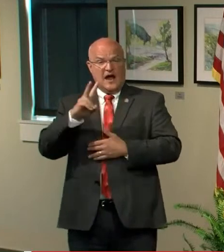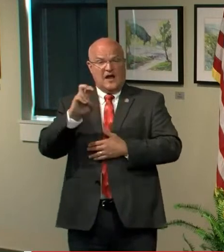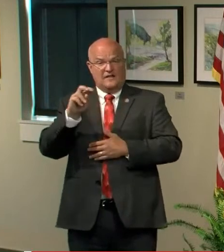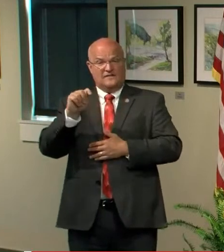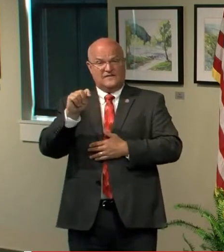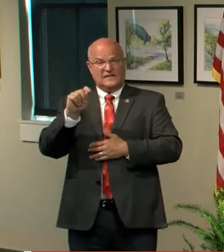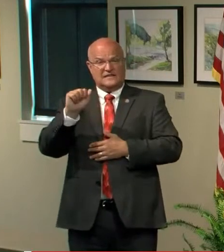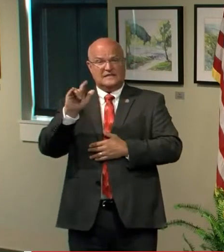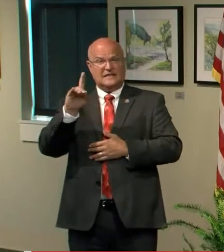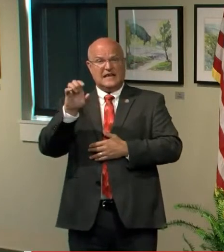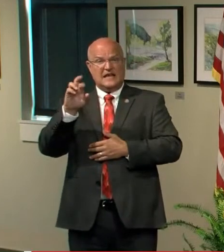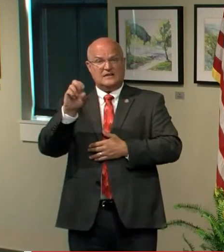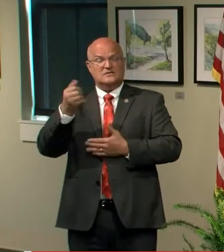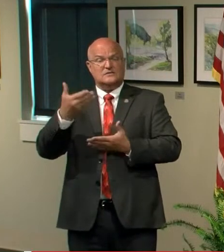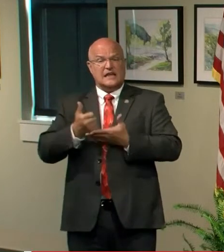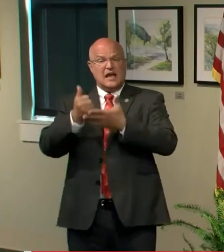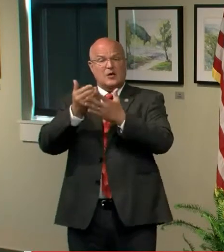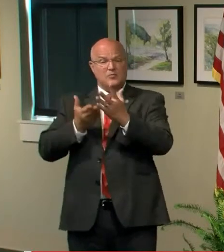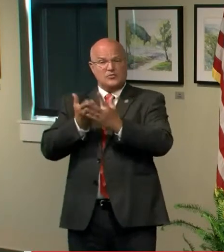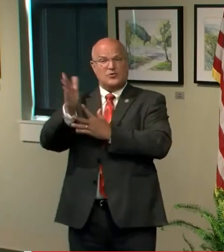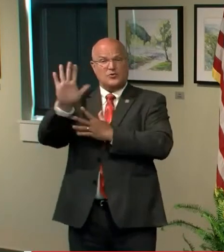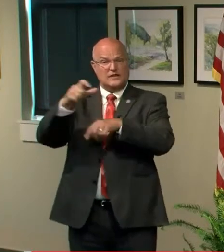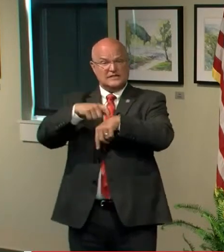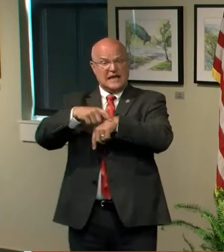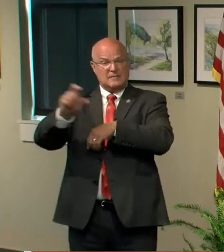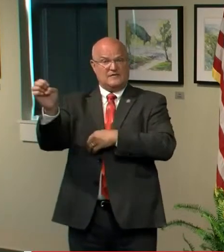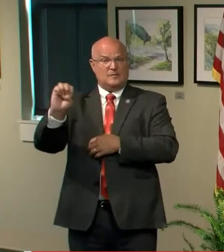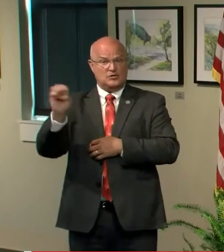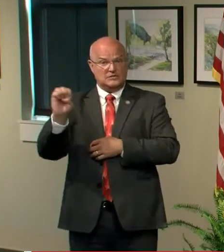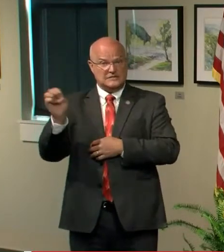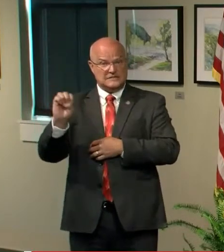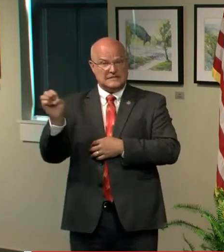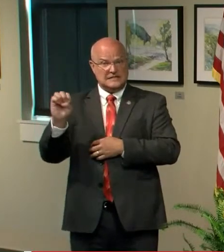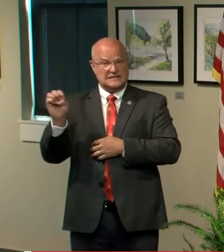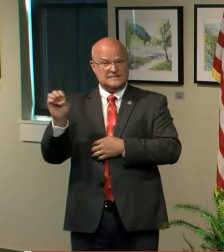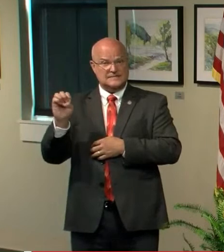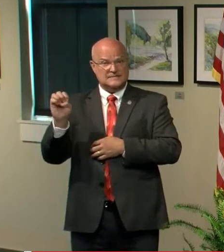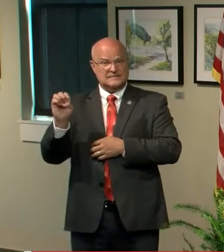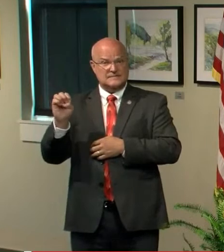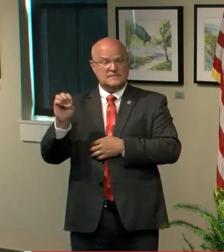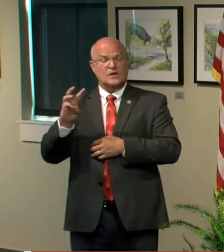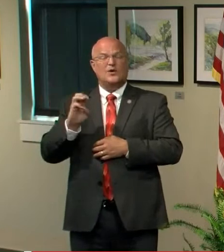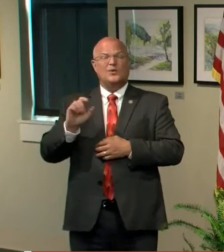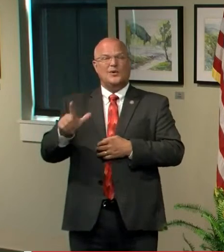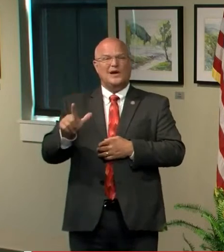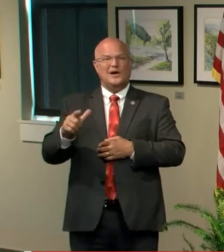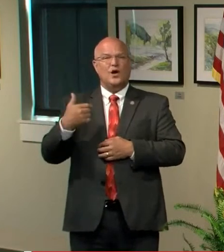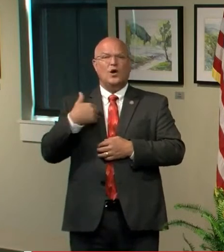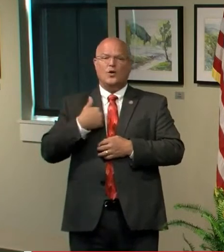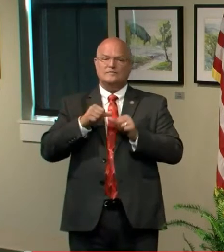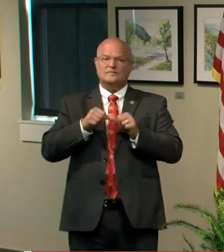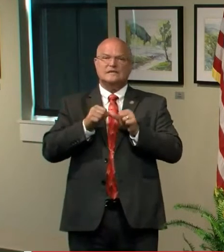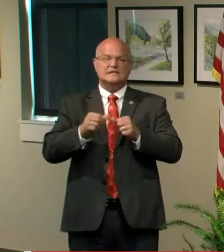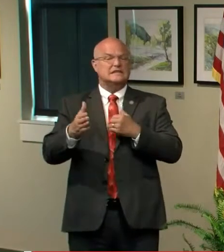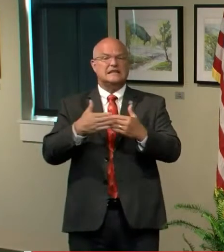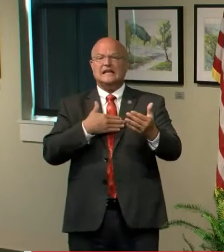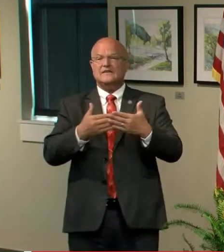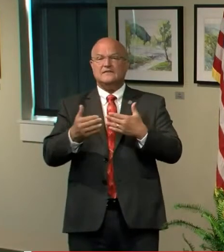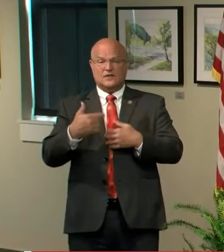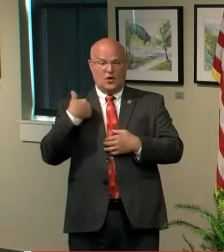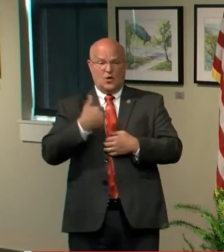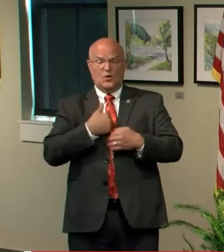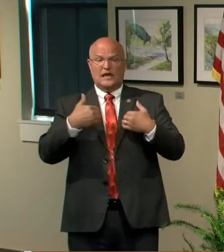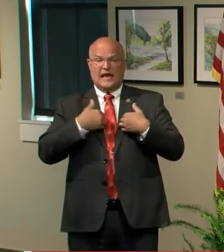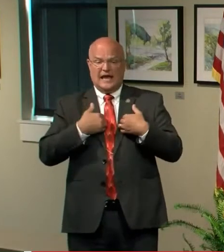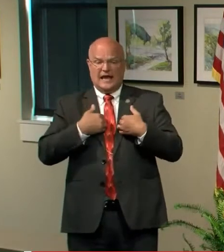some of our ventilators to help them through their time of emergency. Well, we have continued, even though we